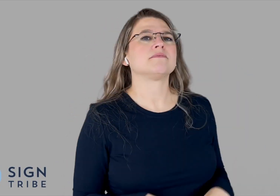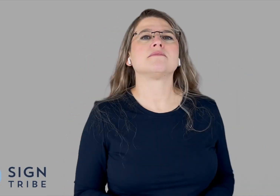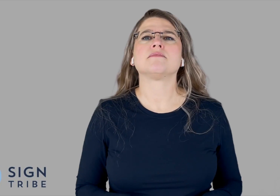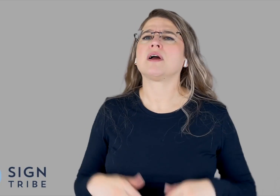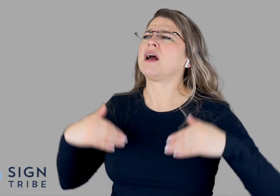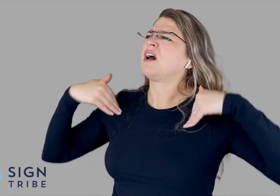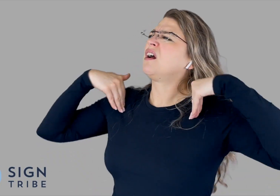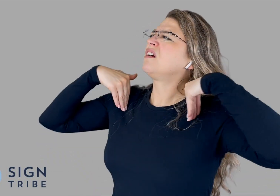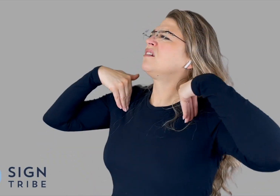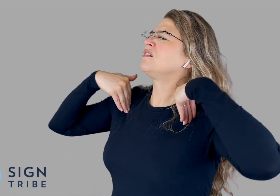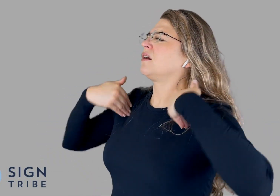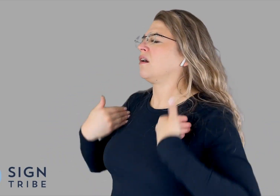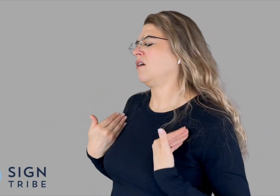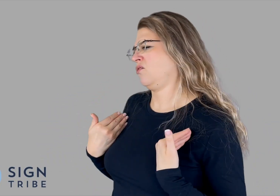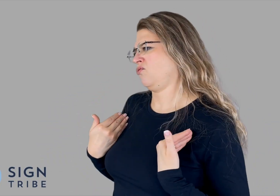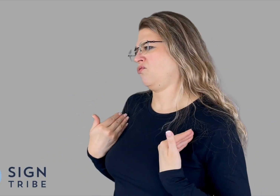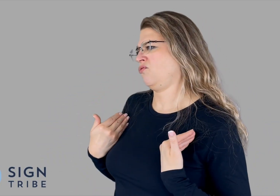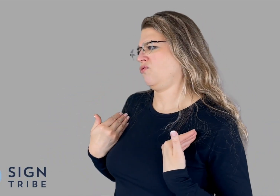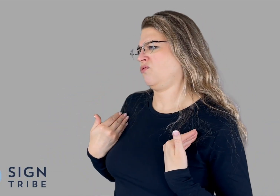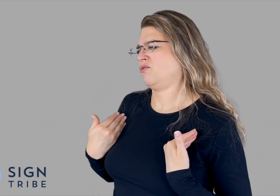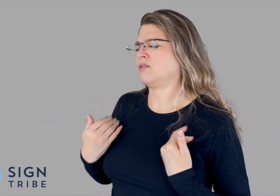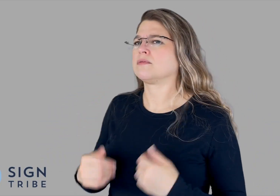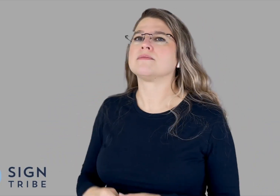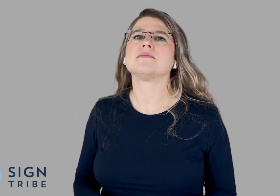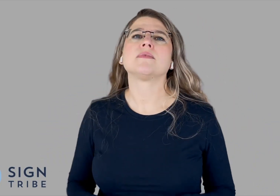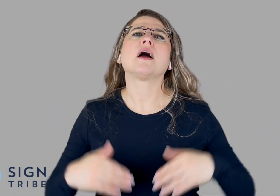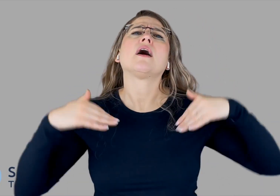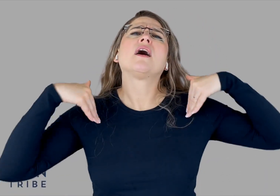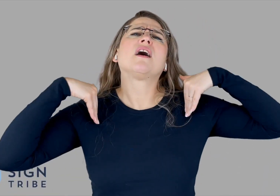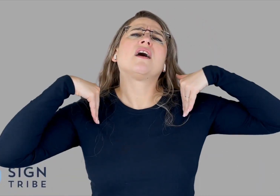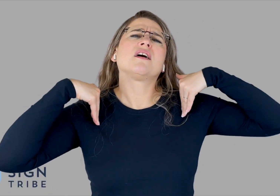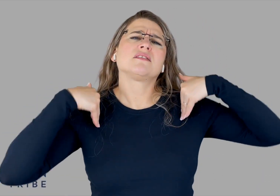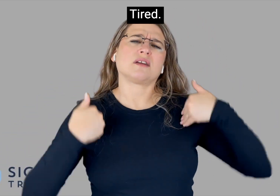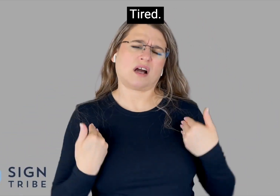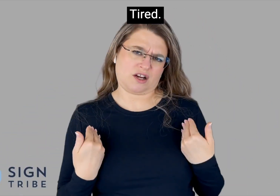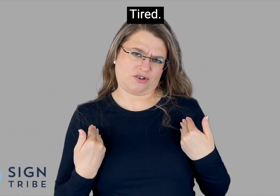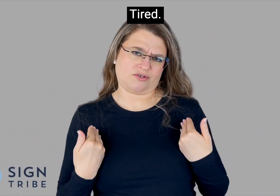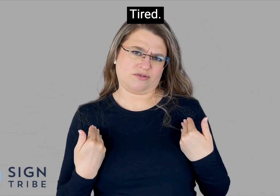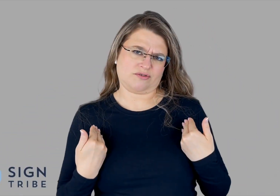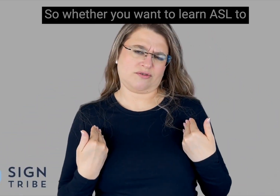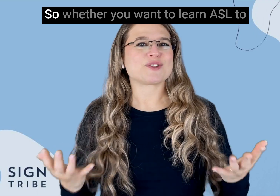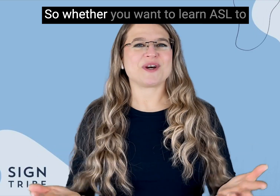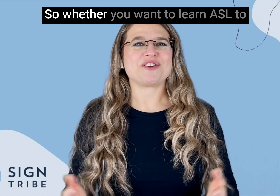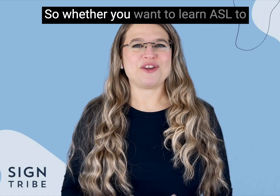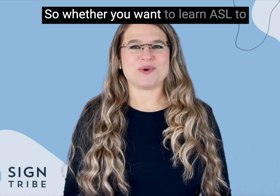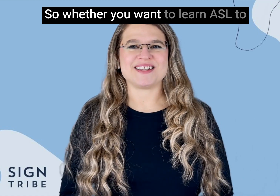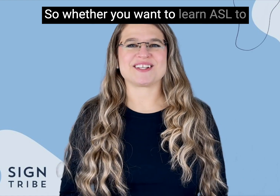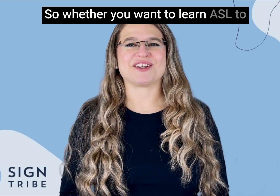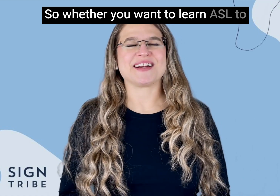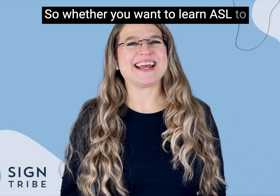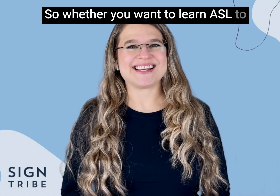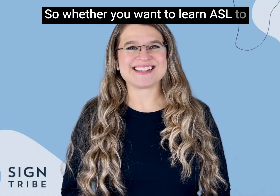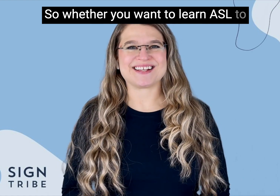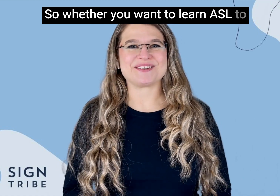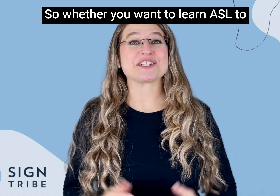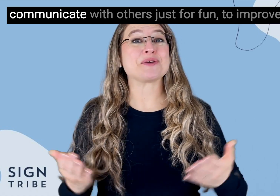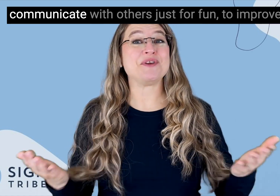Tired. So whether you want to learn ASL to communicate